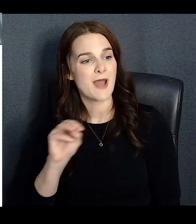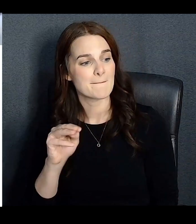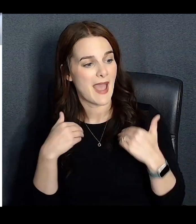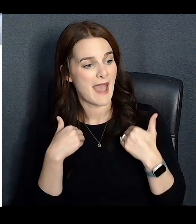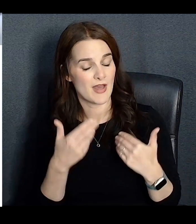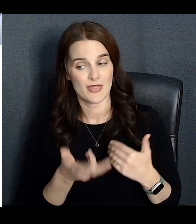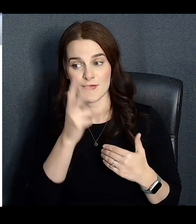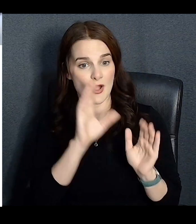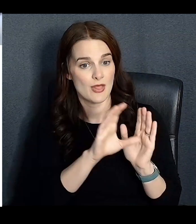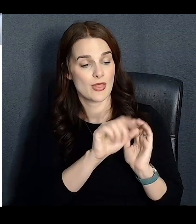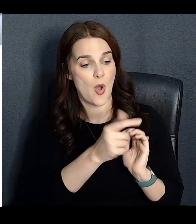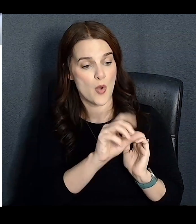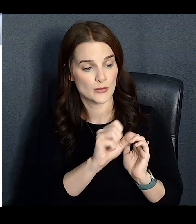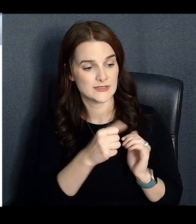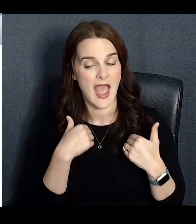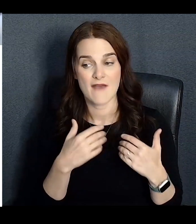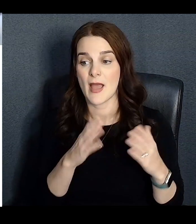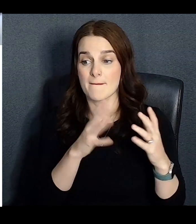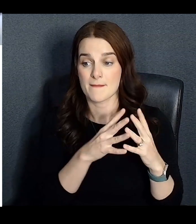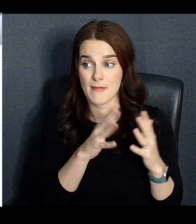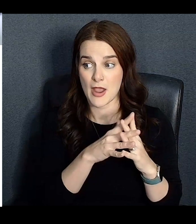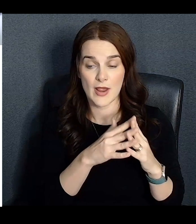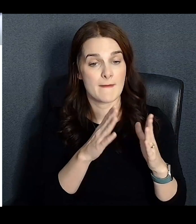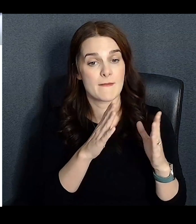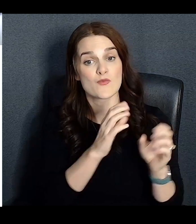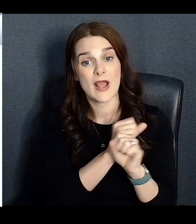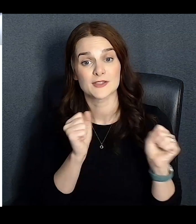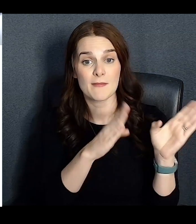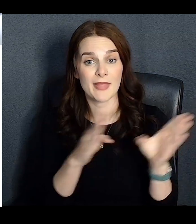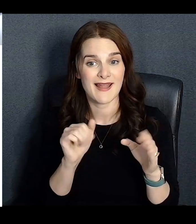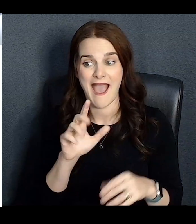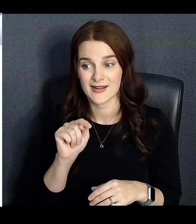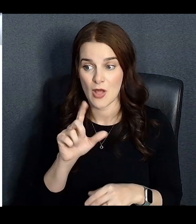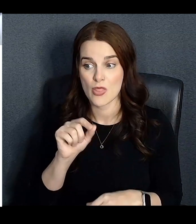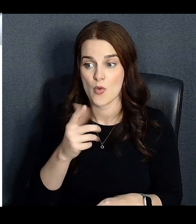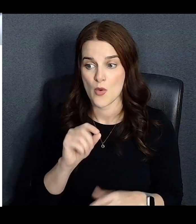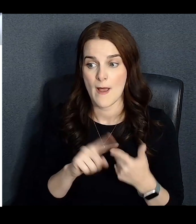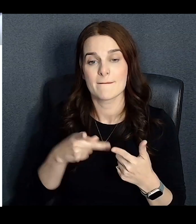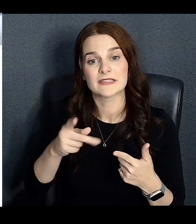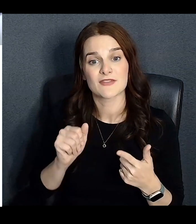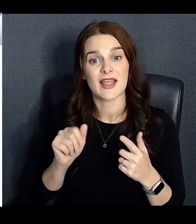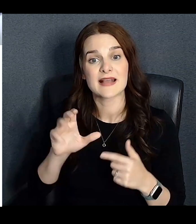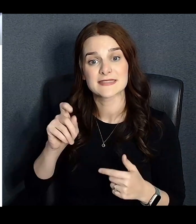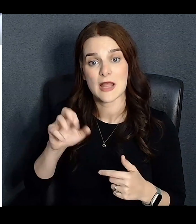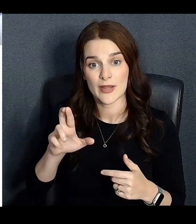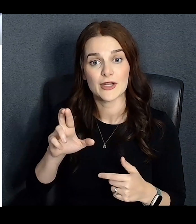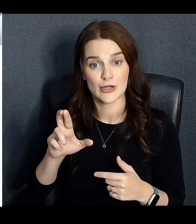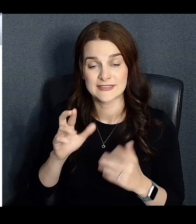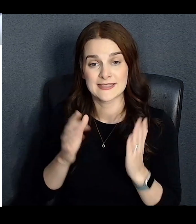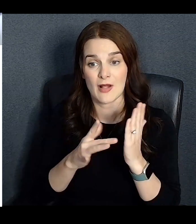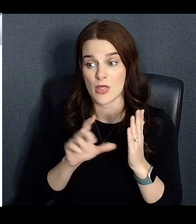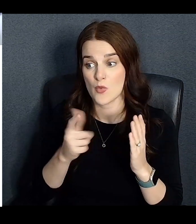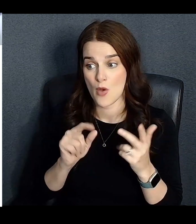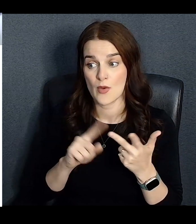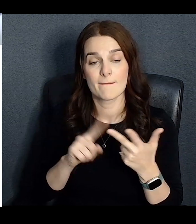And we have 3 logos on the slide. The logos are the American Rescue Plan Act logo, the Pennsylvania Tech Accelerator logo, as well as the Pennsylvania